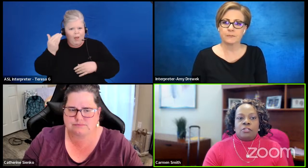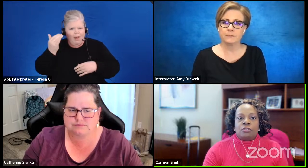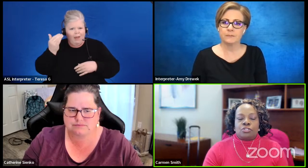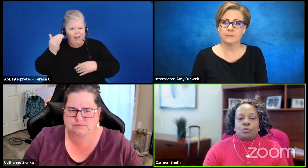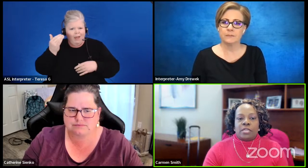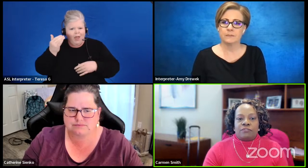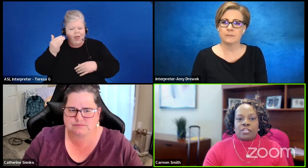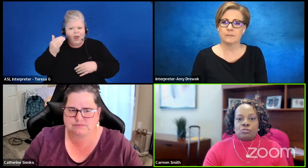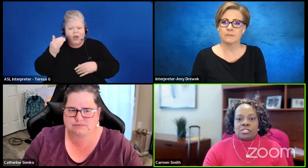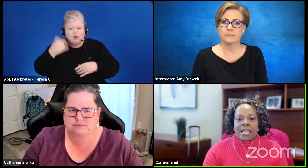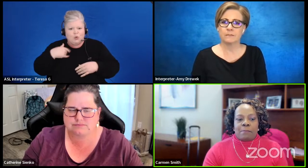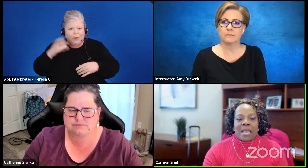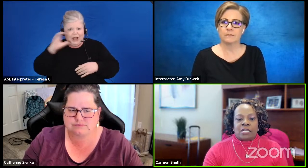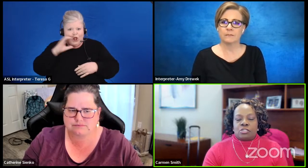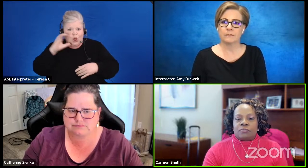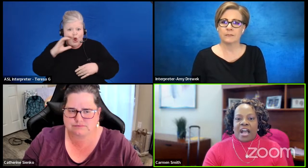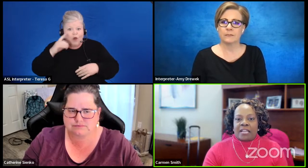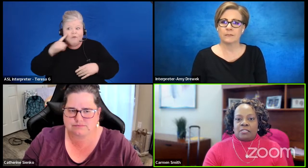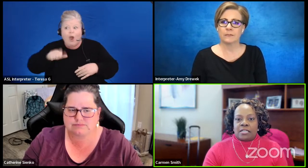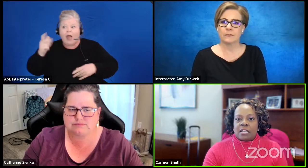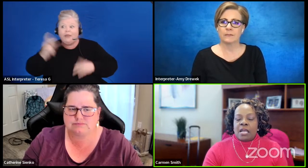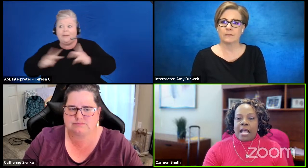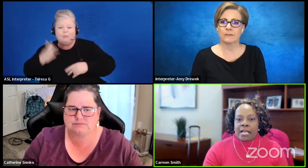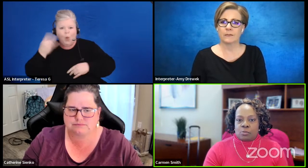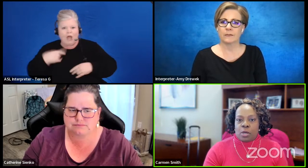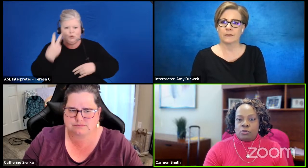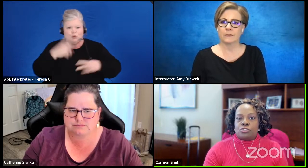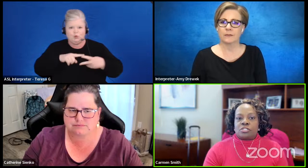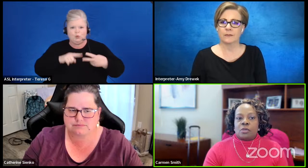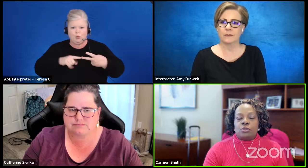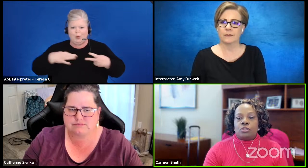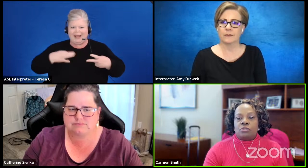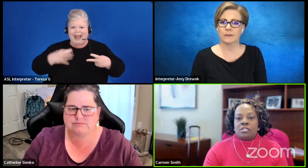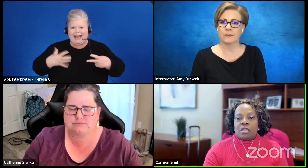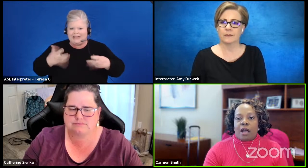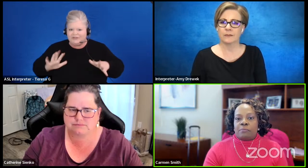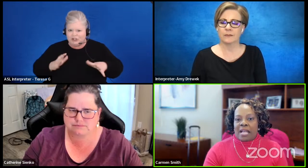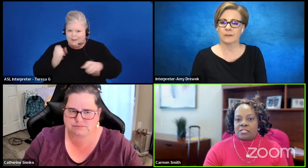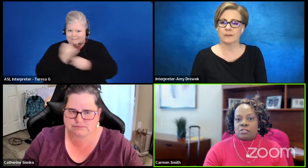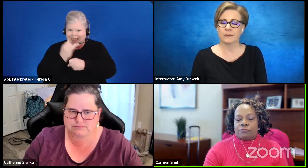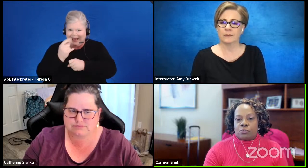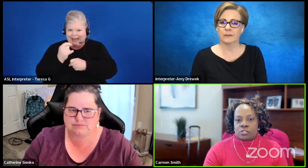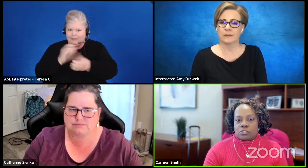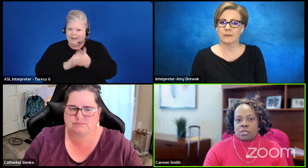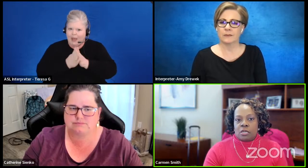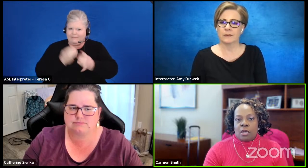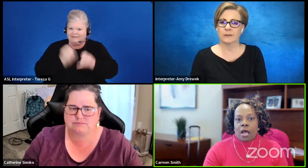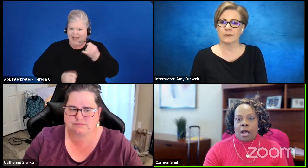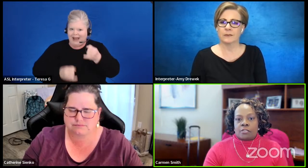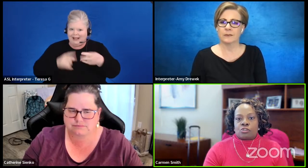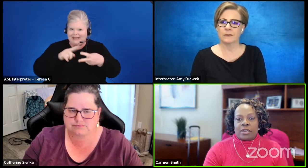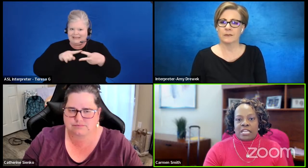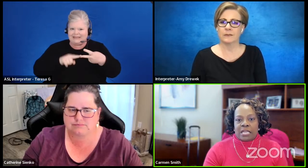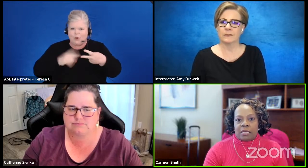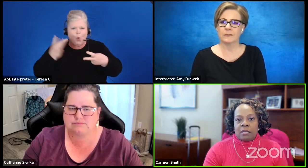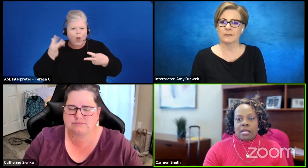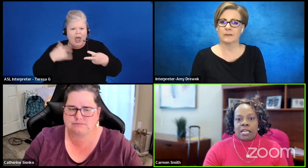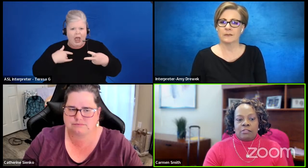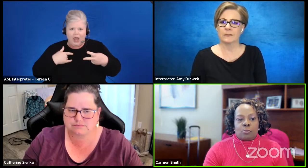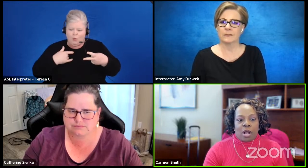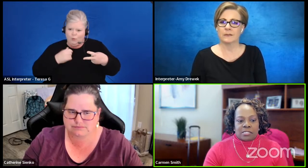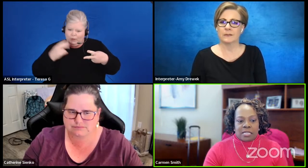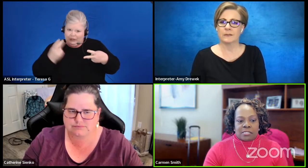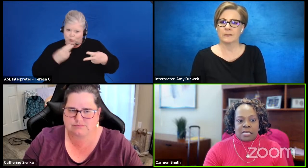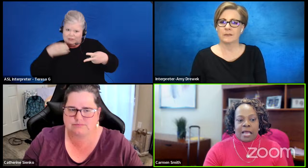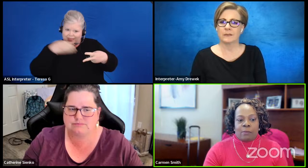of the two individuals that made it to finalists as opposed to someone who did not pass the first screening